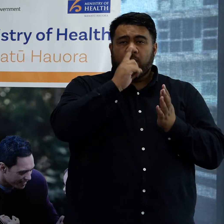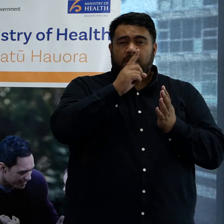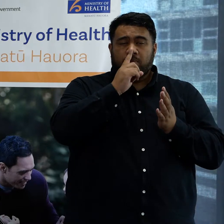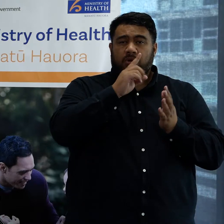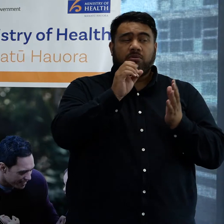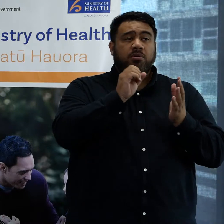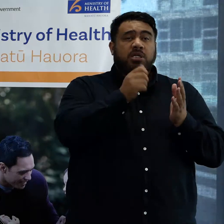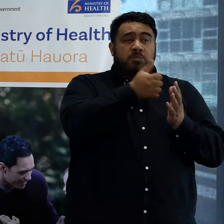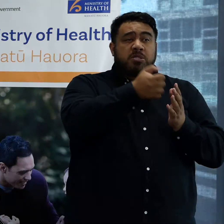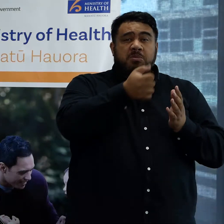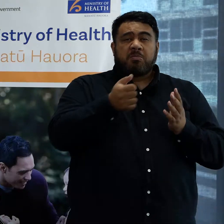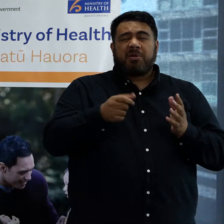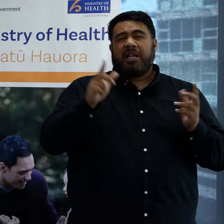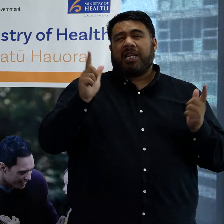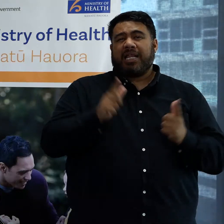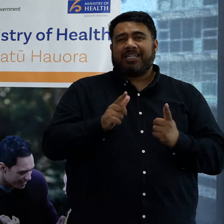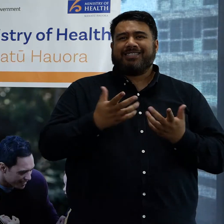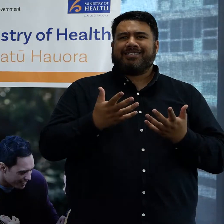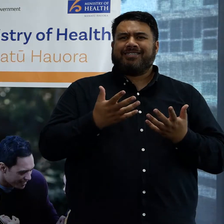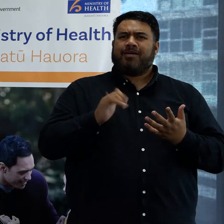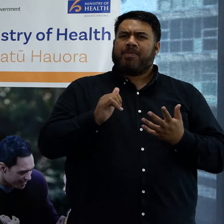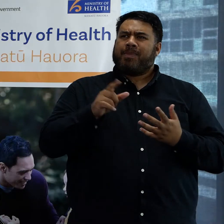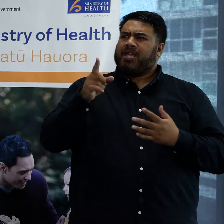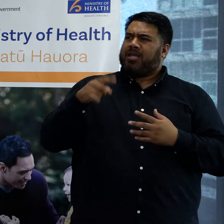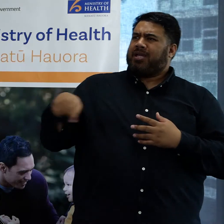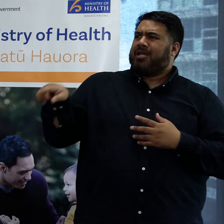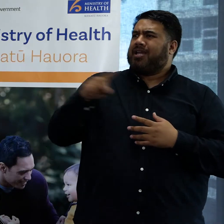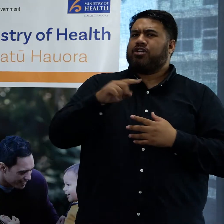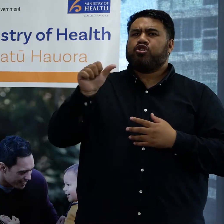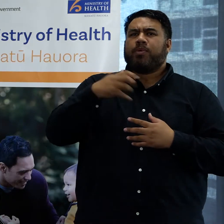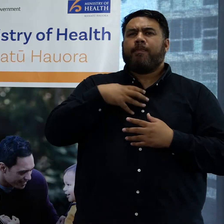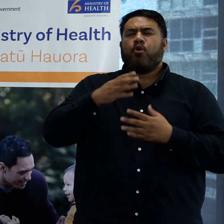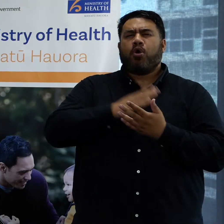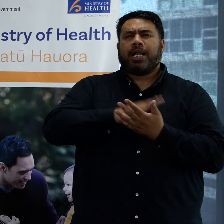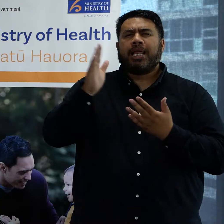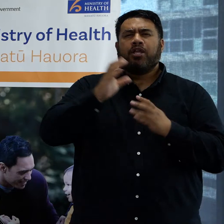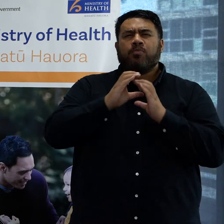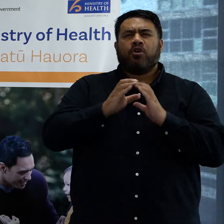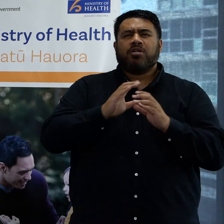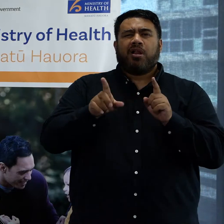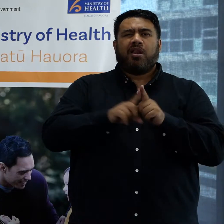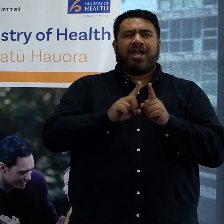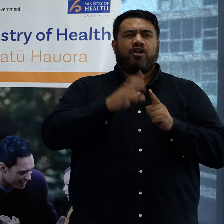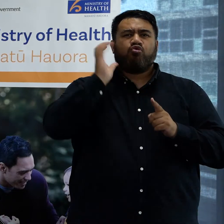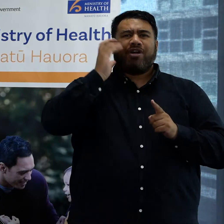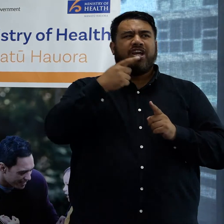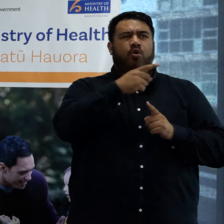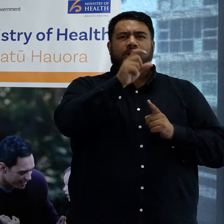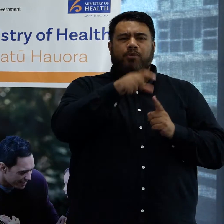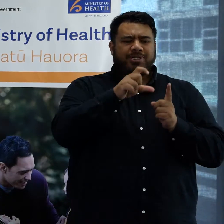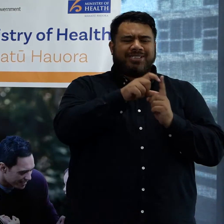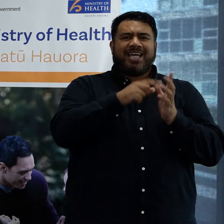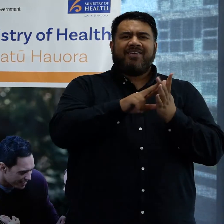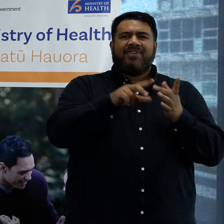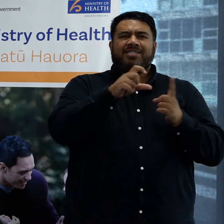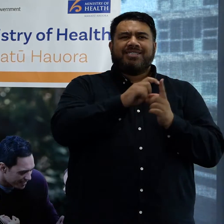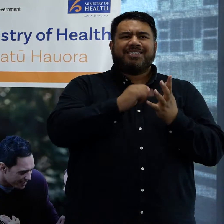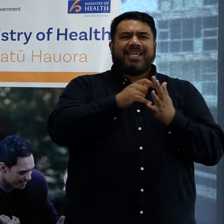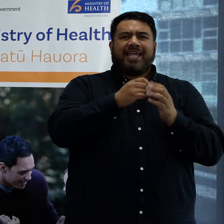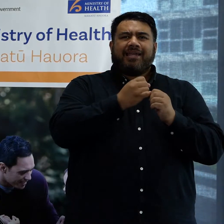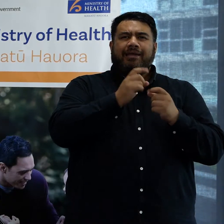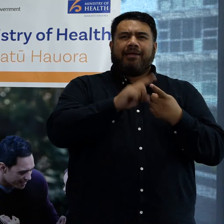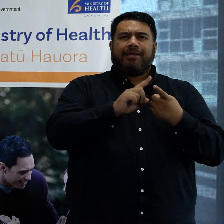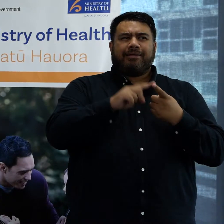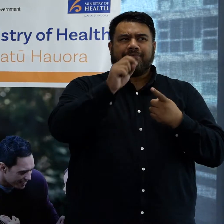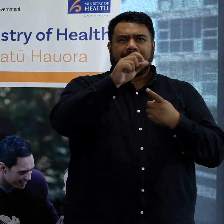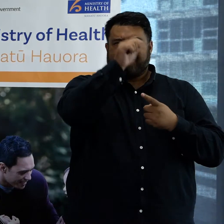that the authorities could have been clearer with their communications? We've had David Skegg on radio today saying he thinks that messaging has been